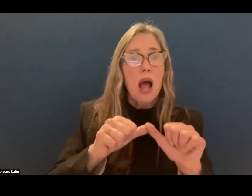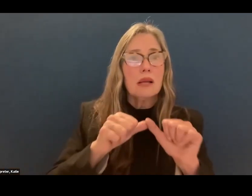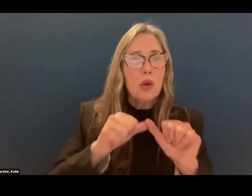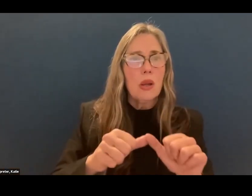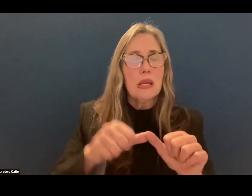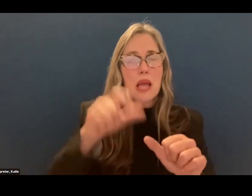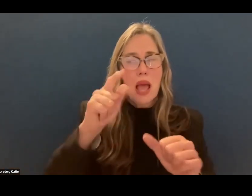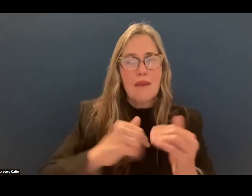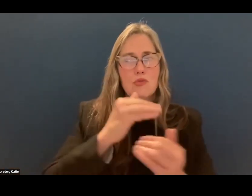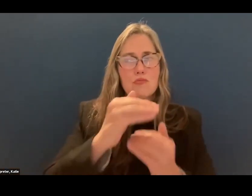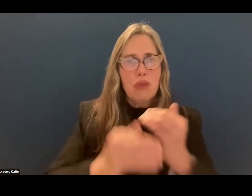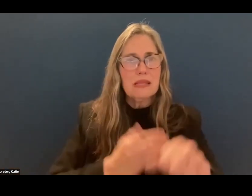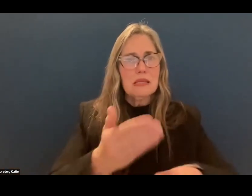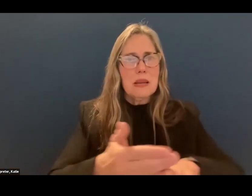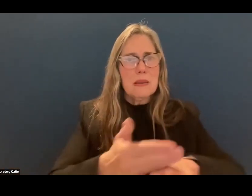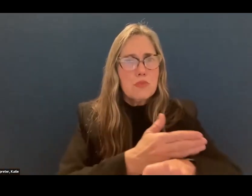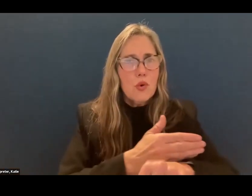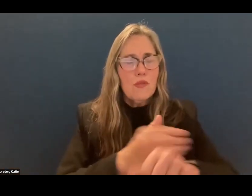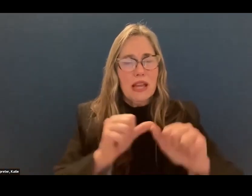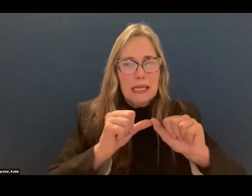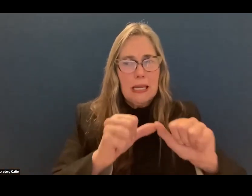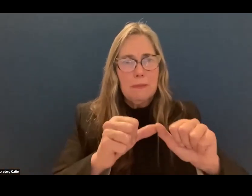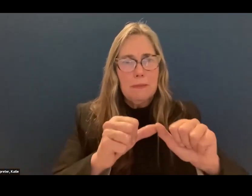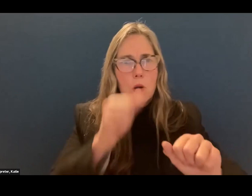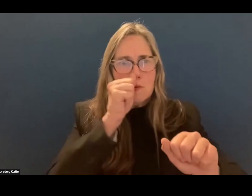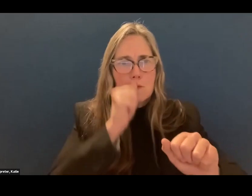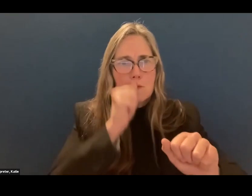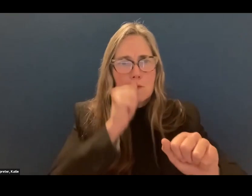improve our processes in that way.